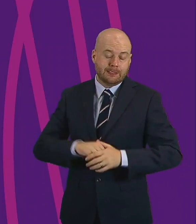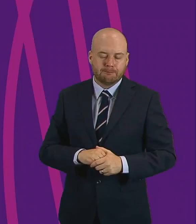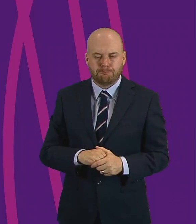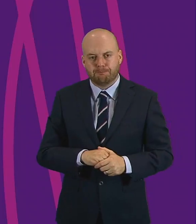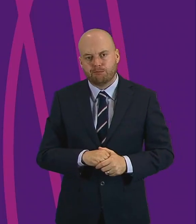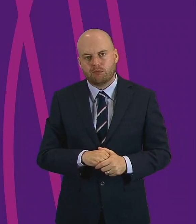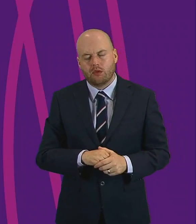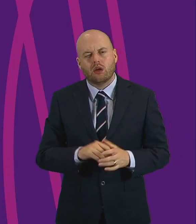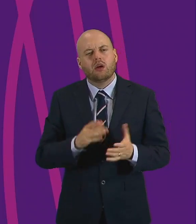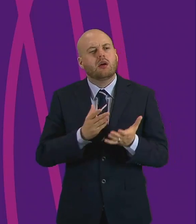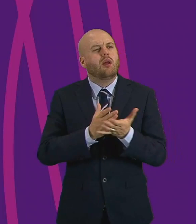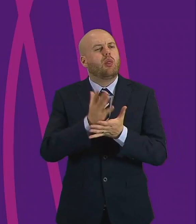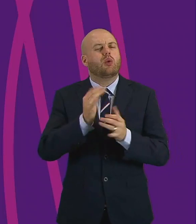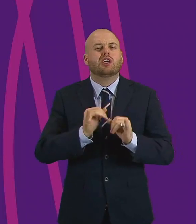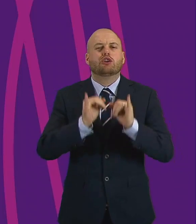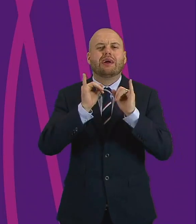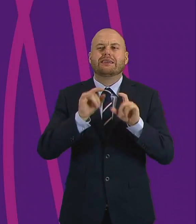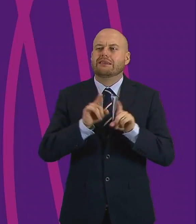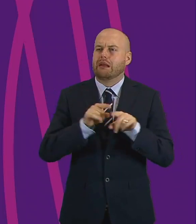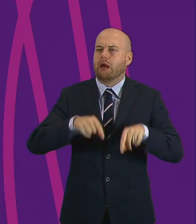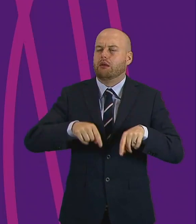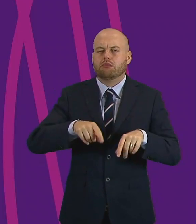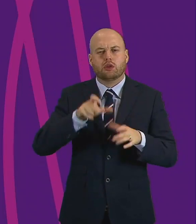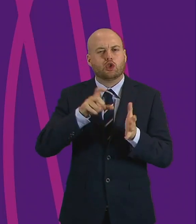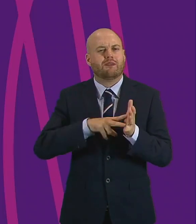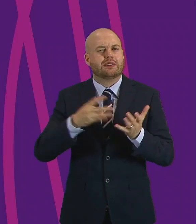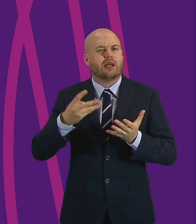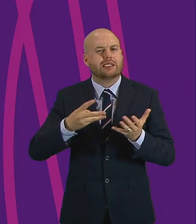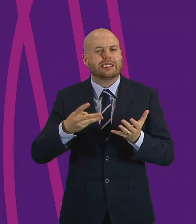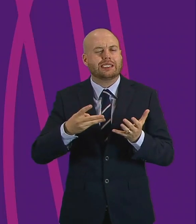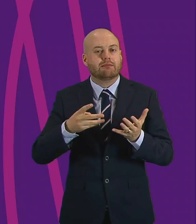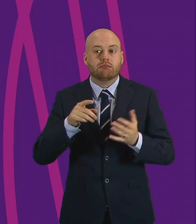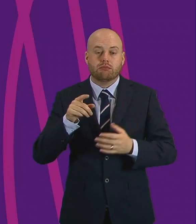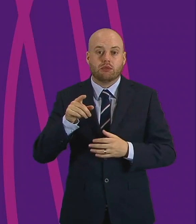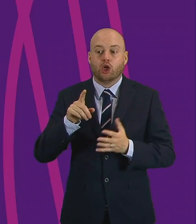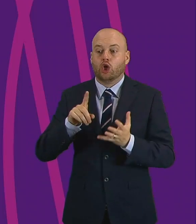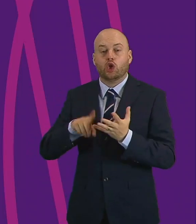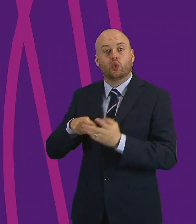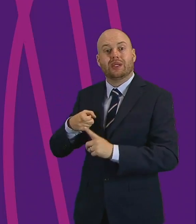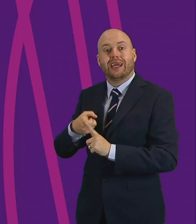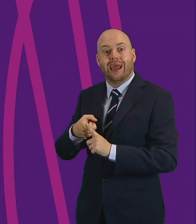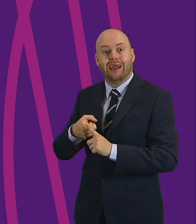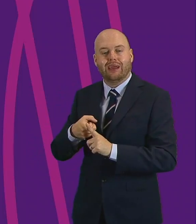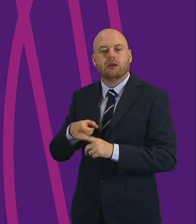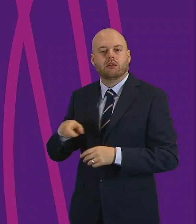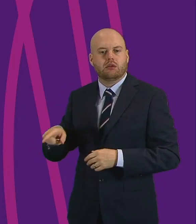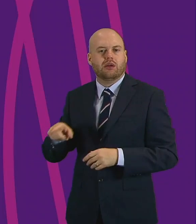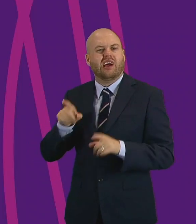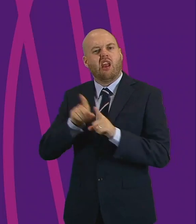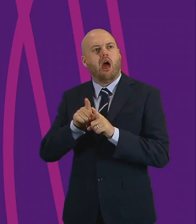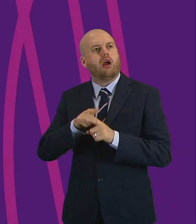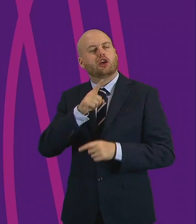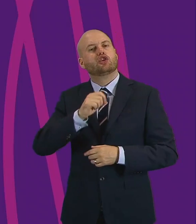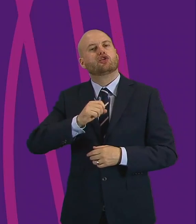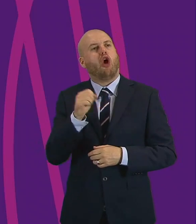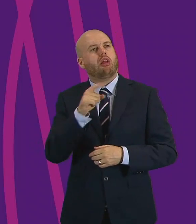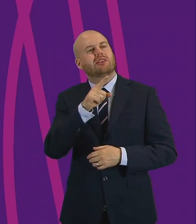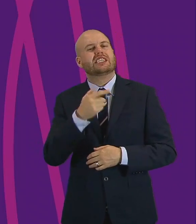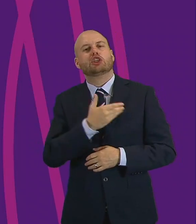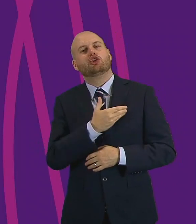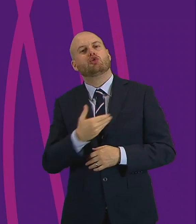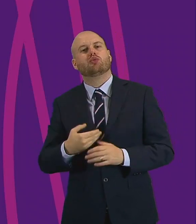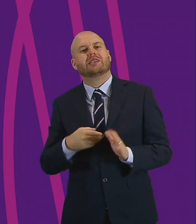as significant as this one, the United Kingdom is Scotland's insurance policy, and it has paid out in full and on time.